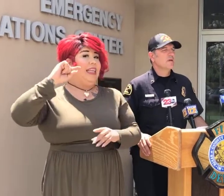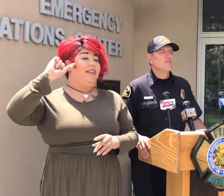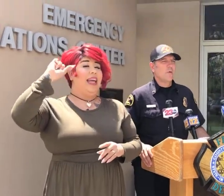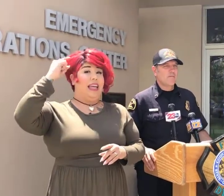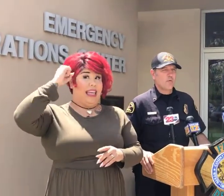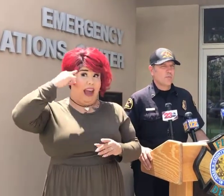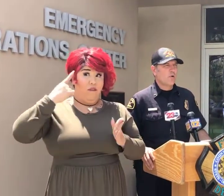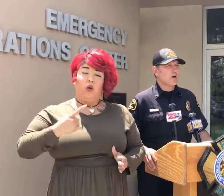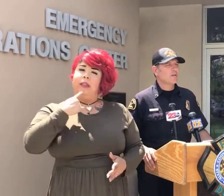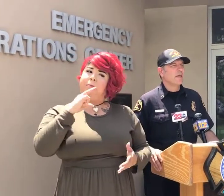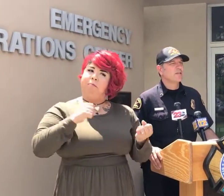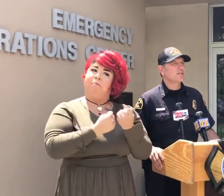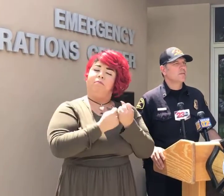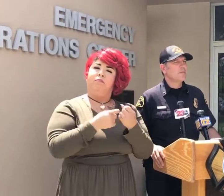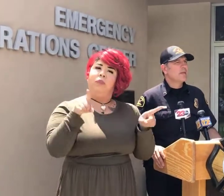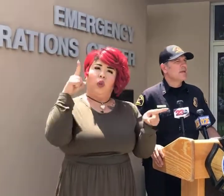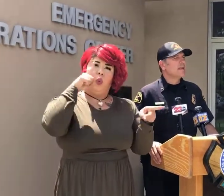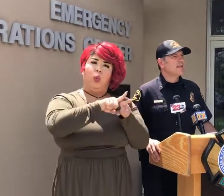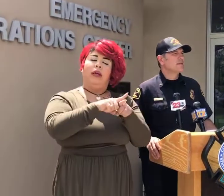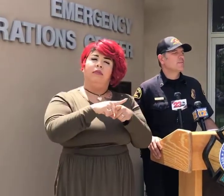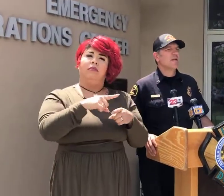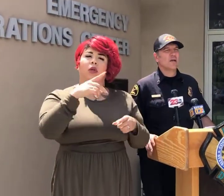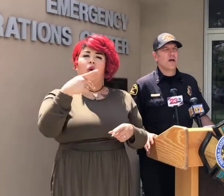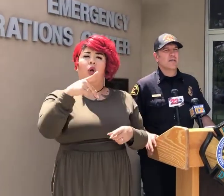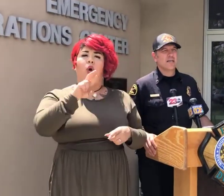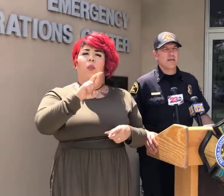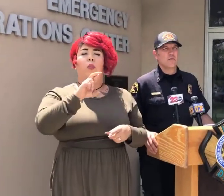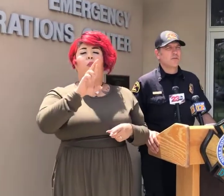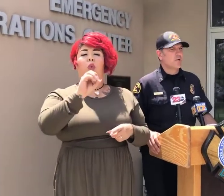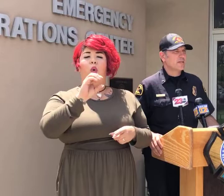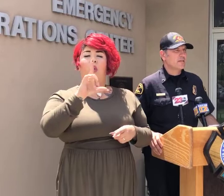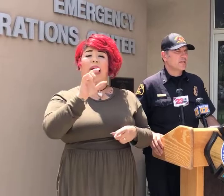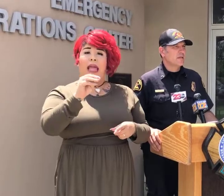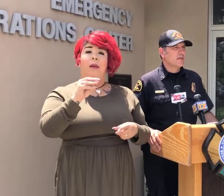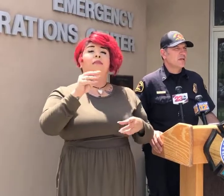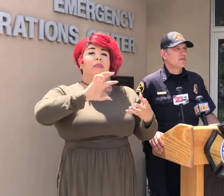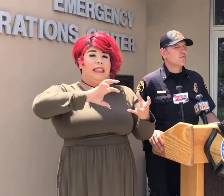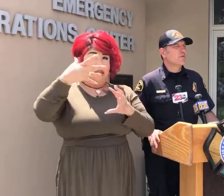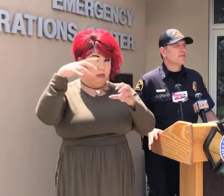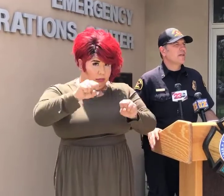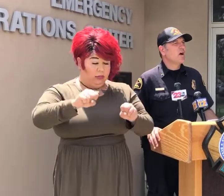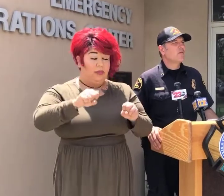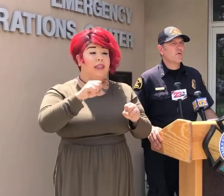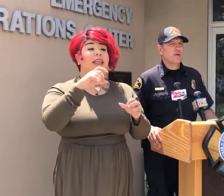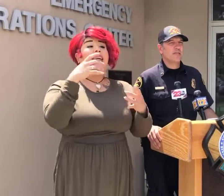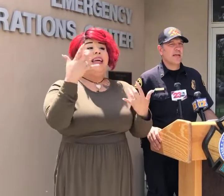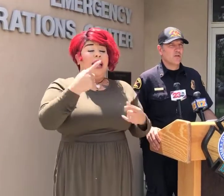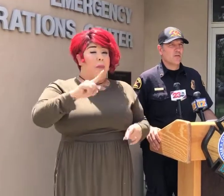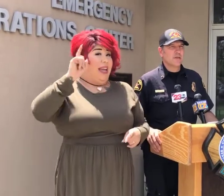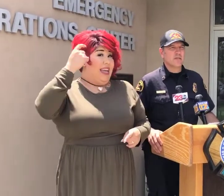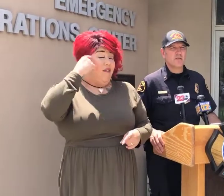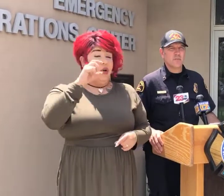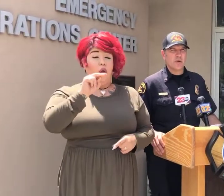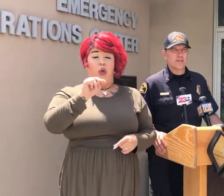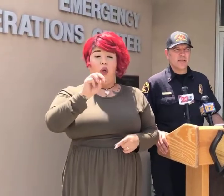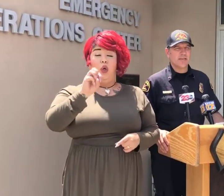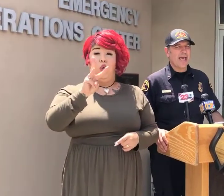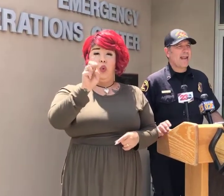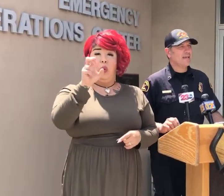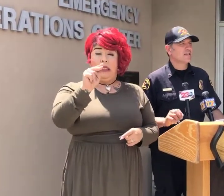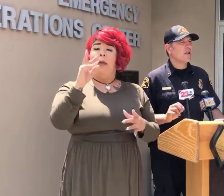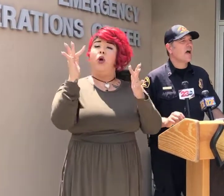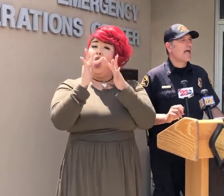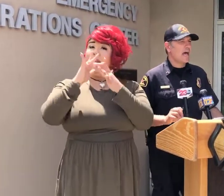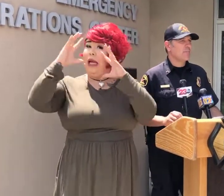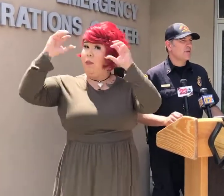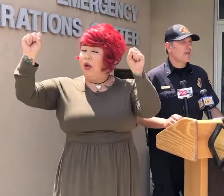emergency for a proclamation, and he has been in contact with the president to reach out for a declaration through the president.